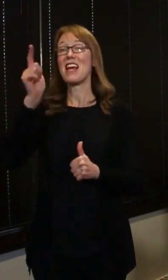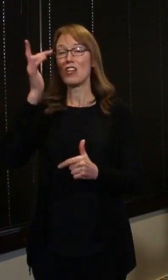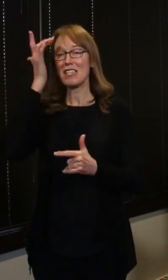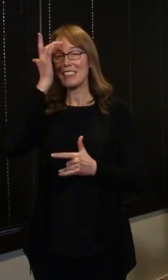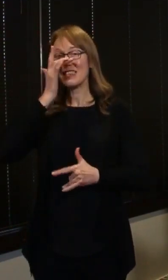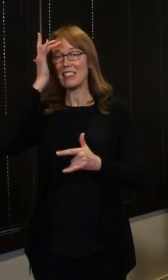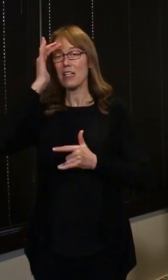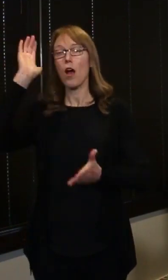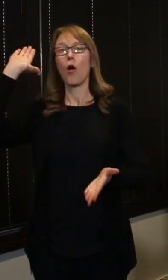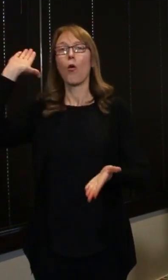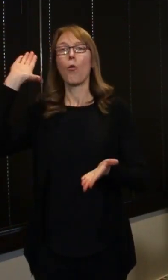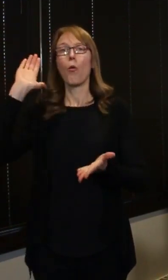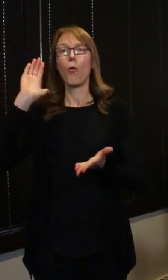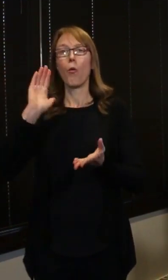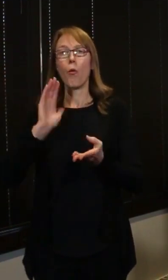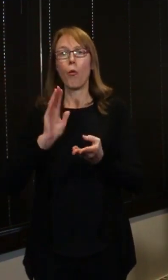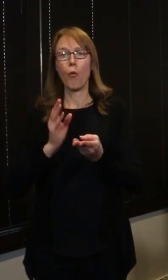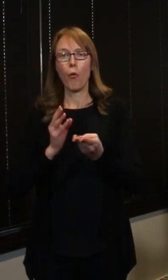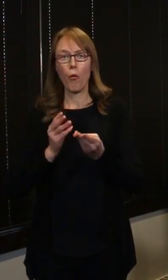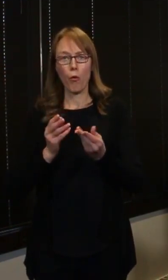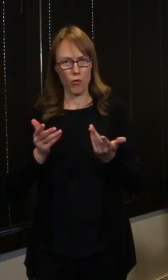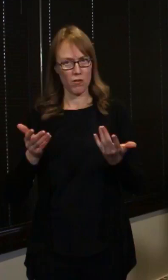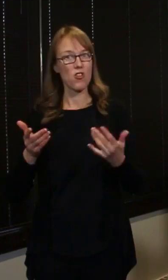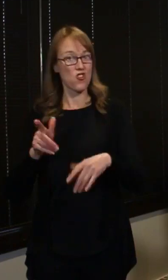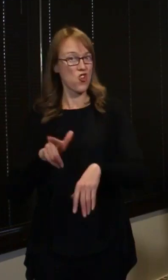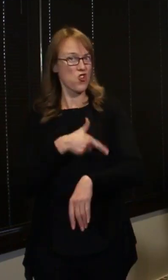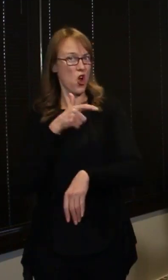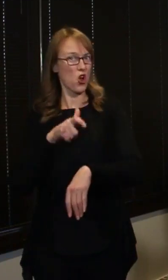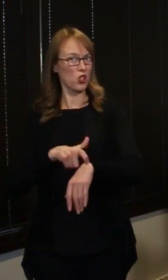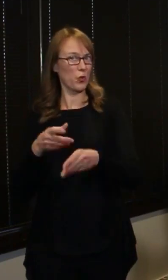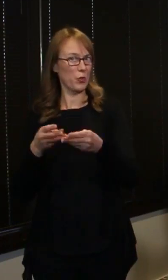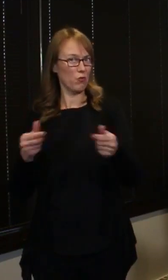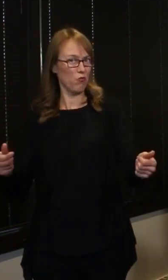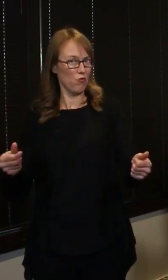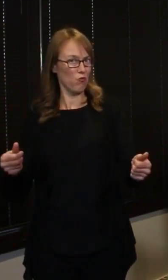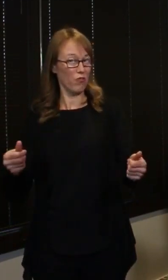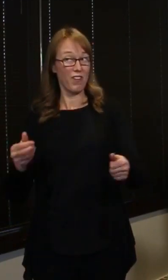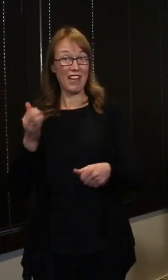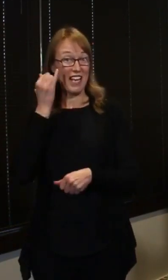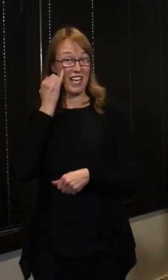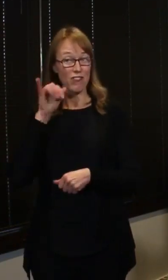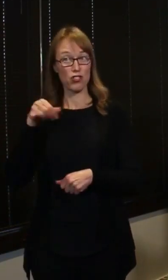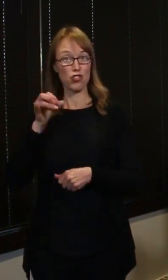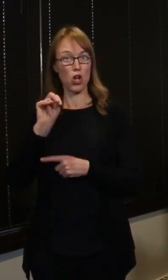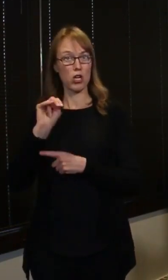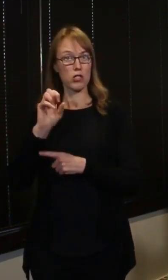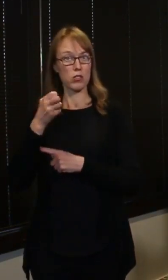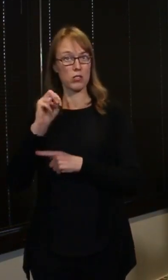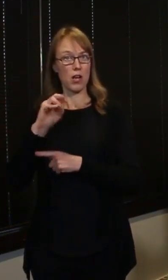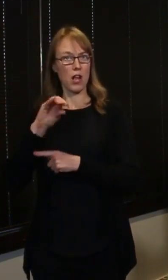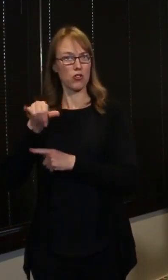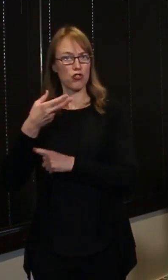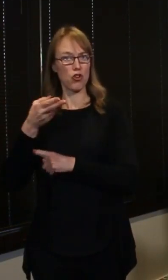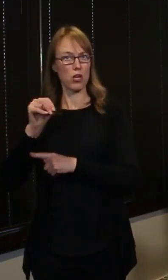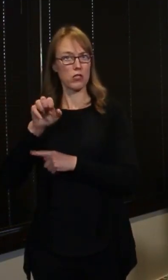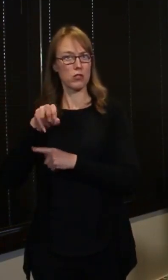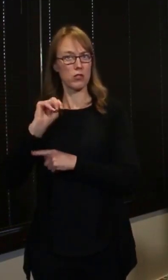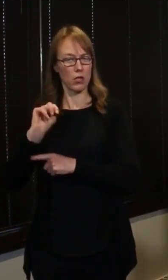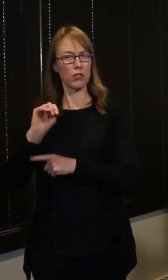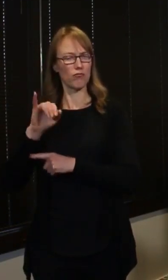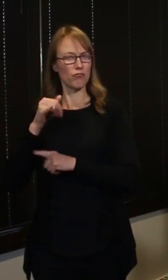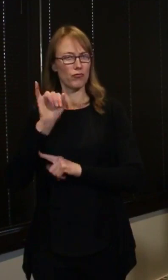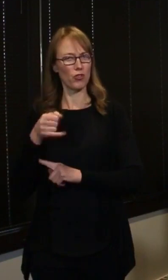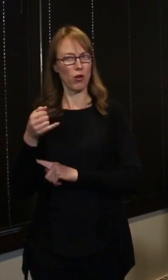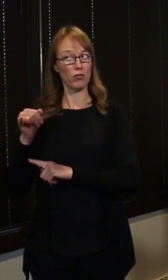Johnson vaccine does get through FDA approval, then we'll start seeing more and more vaccine come onto the market. But in the